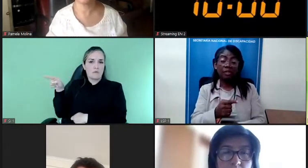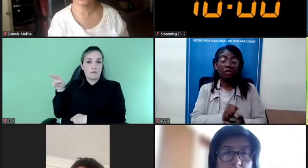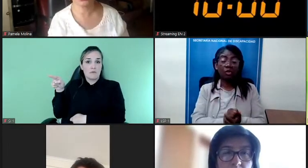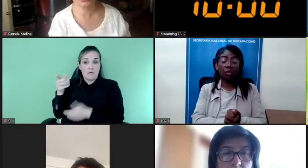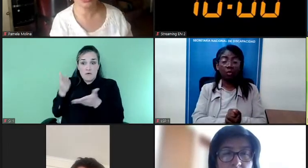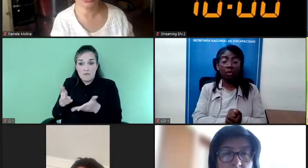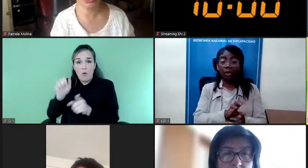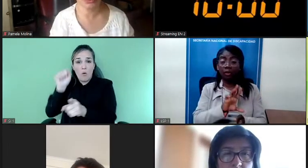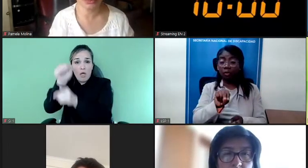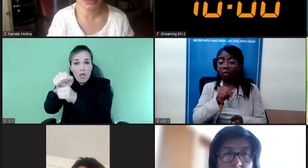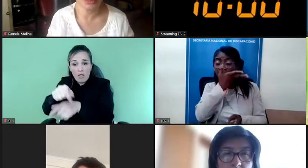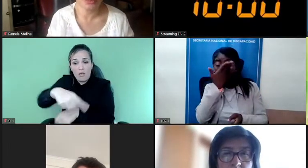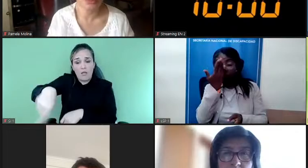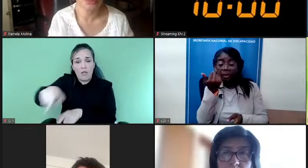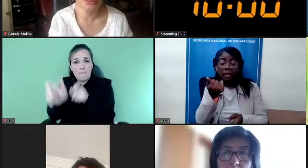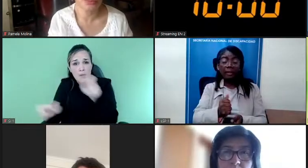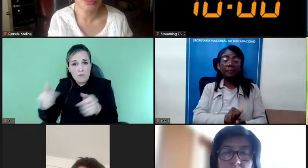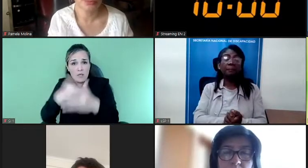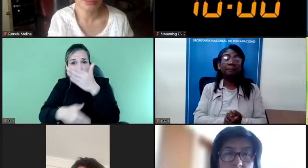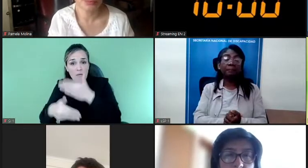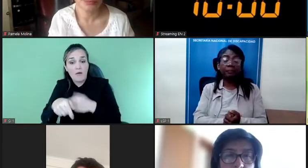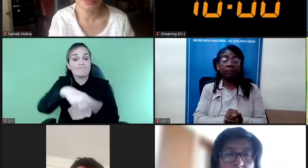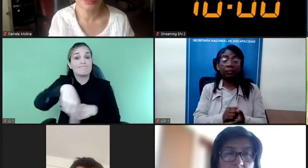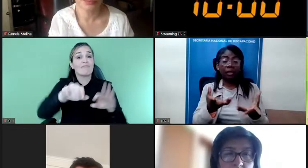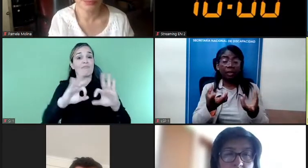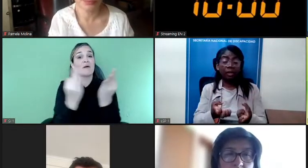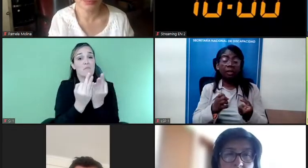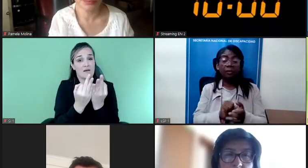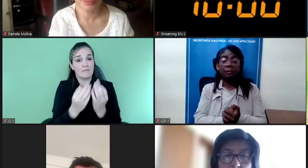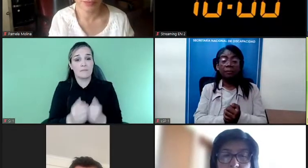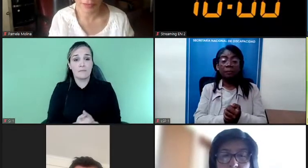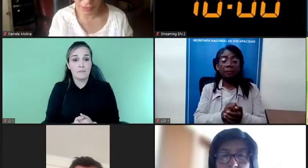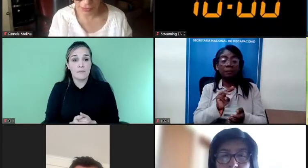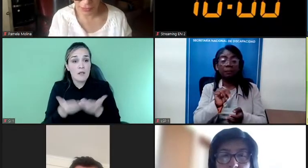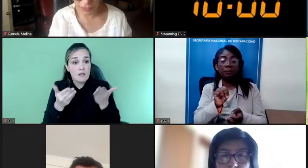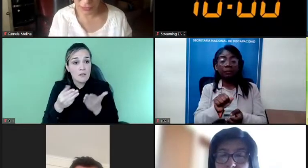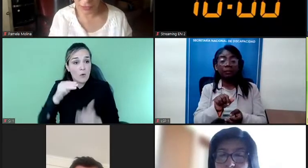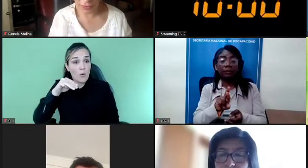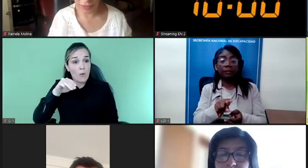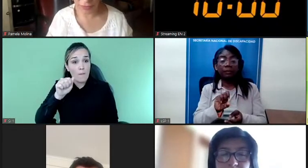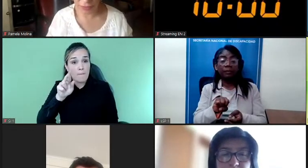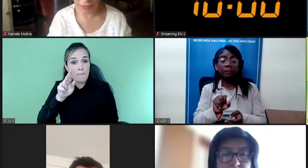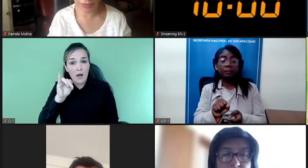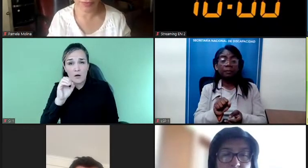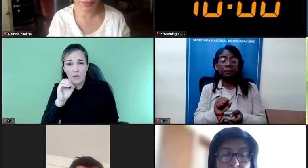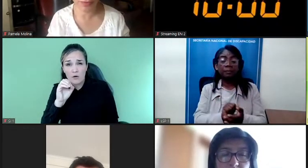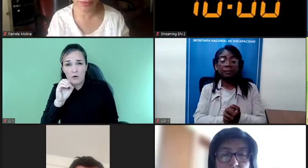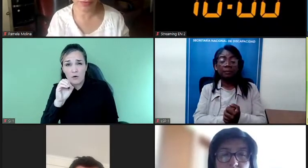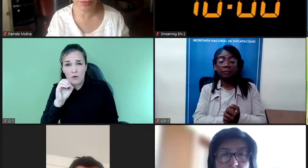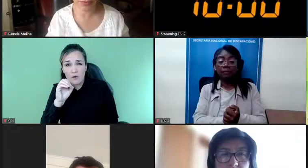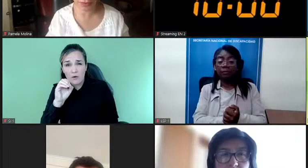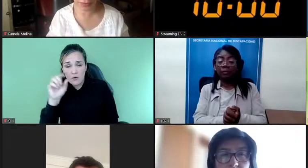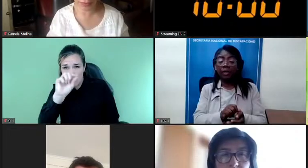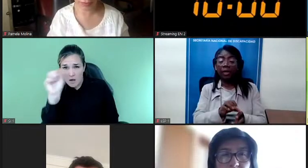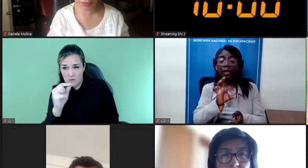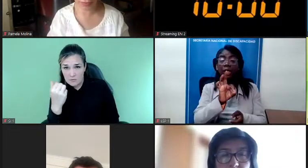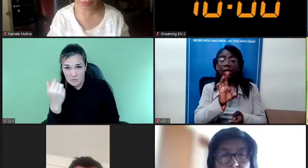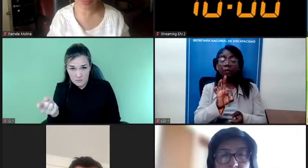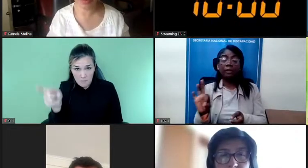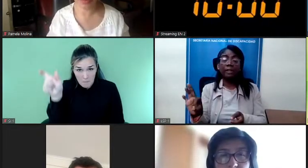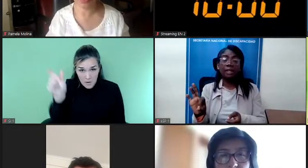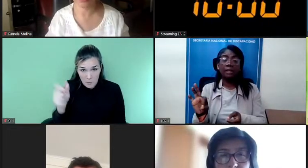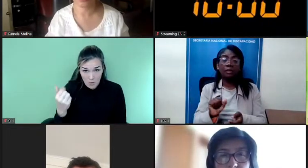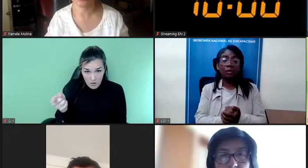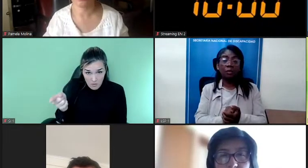is for persons with disabilities and their families so mario let me know if we have fernando